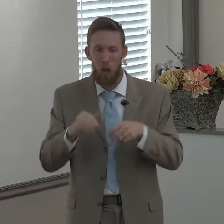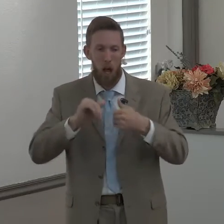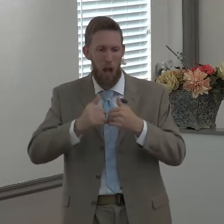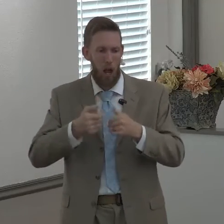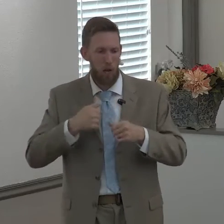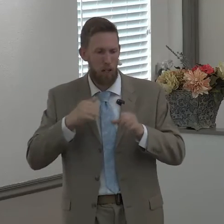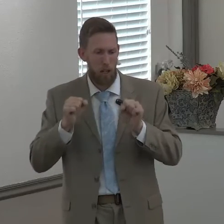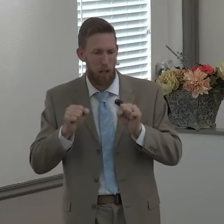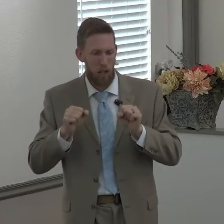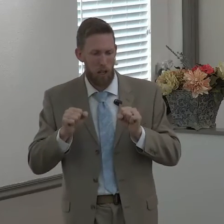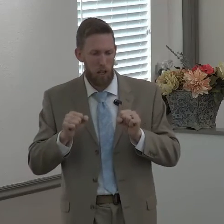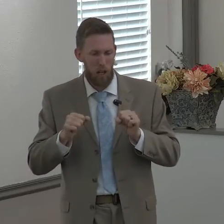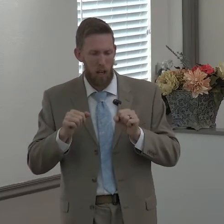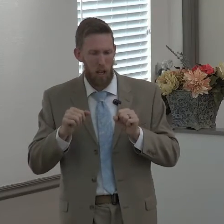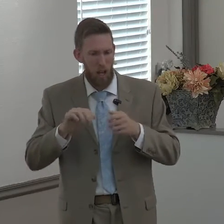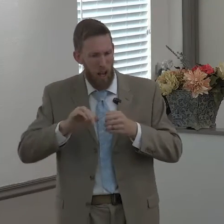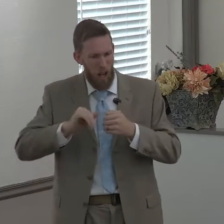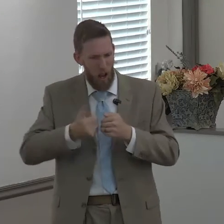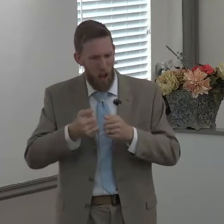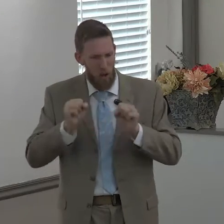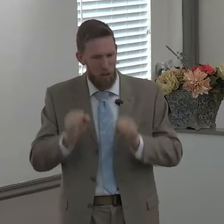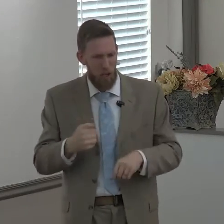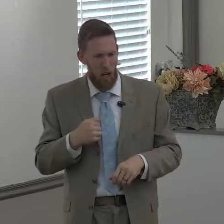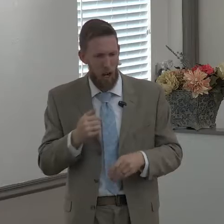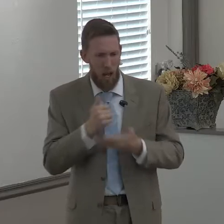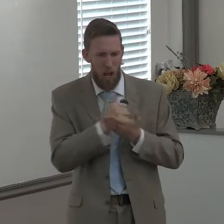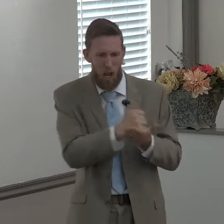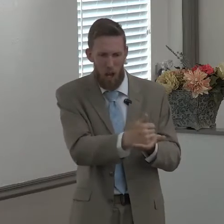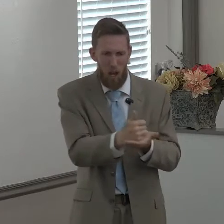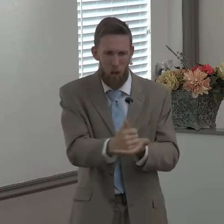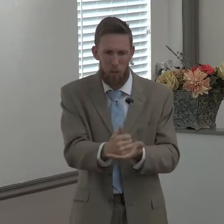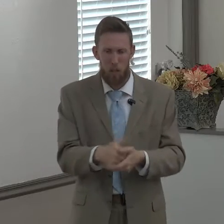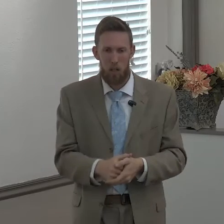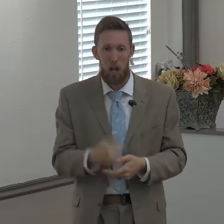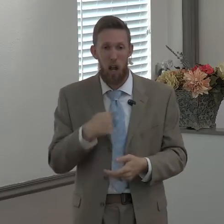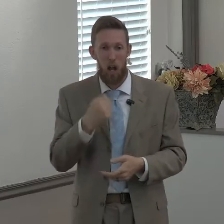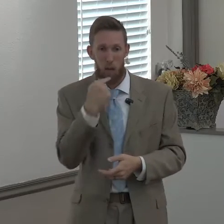Sacrificial love seeks only the good of other people.